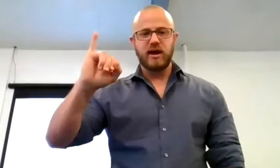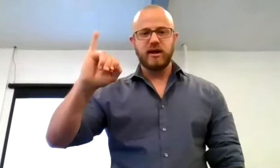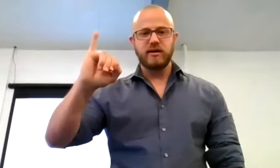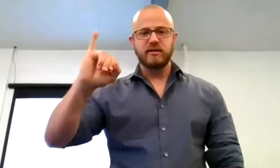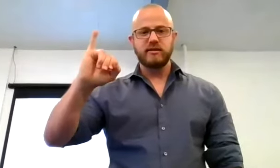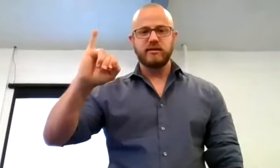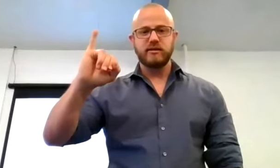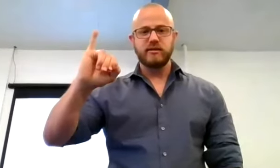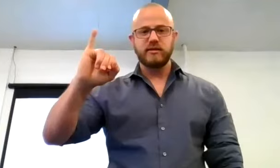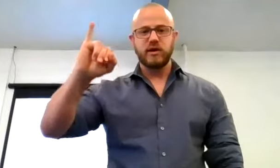I,